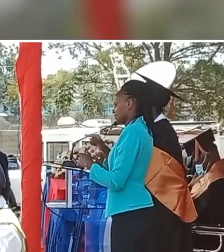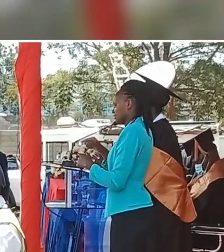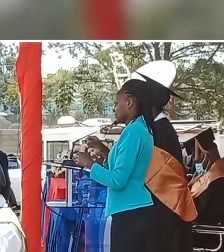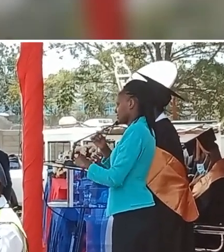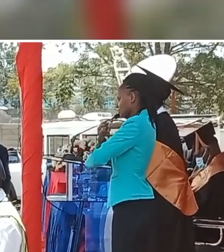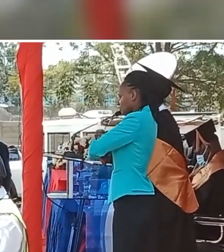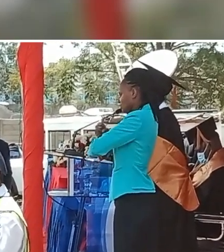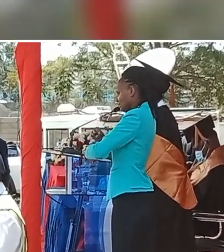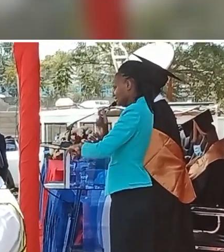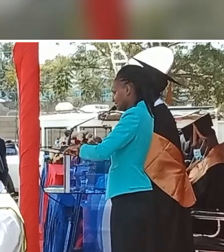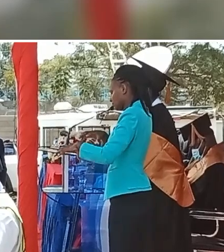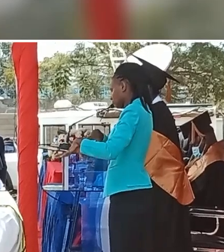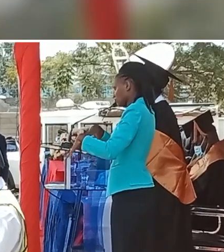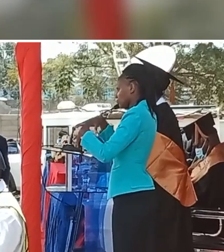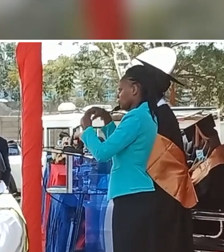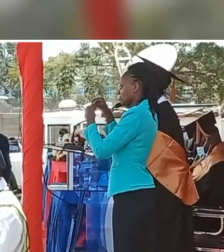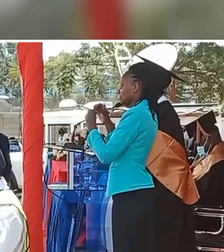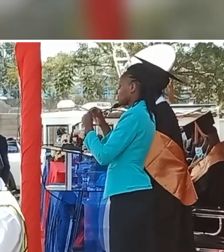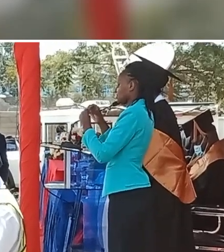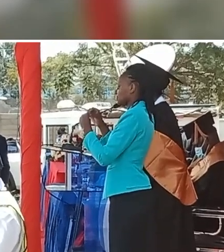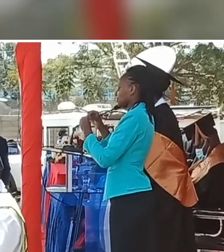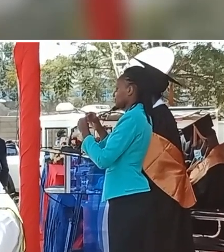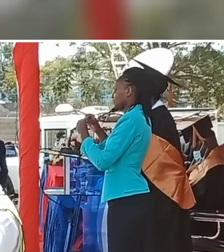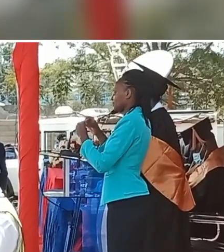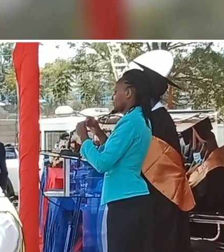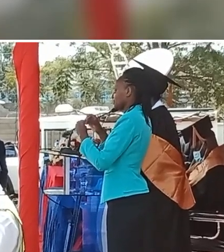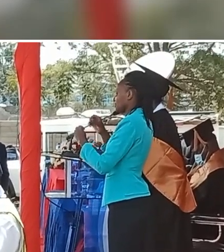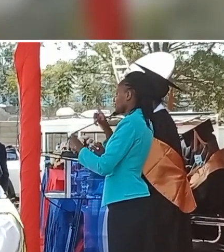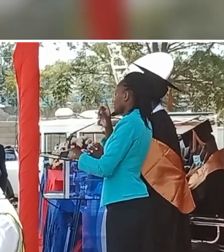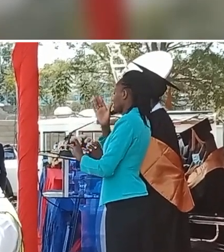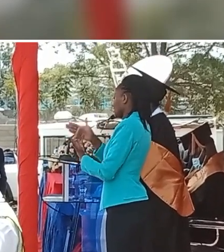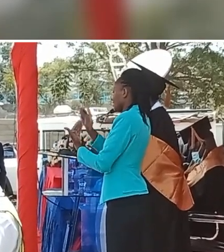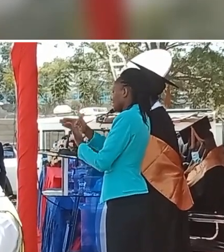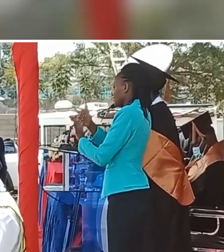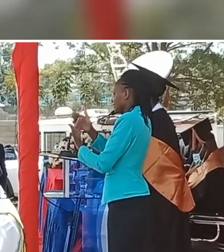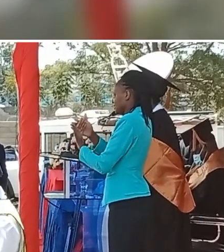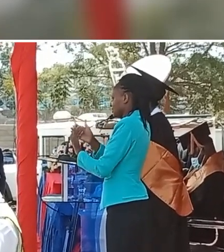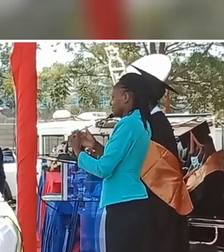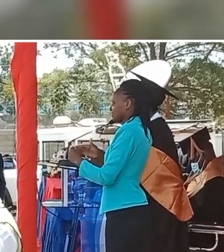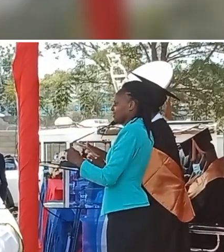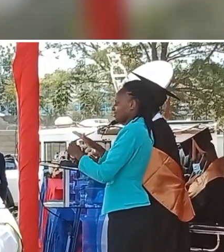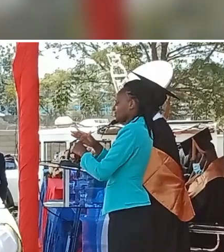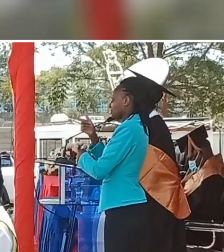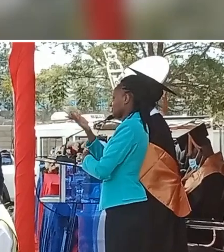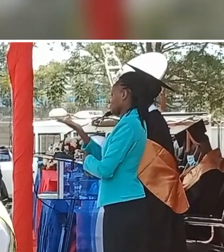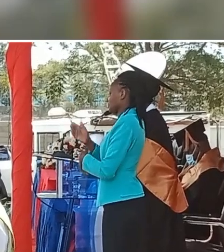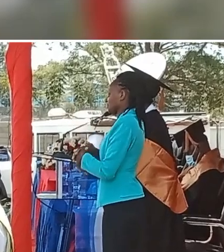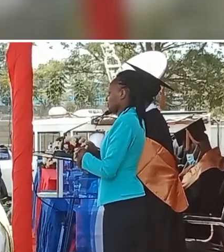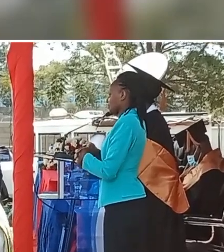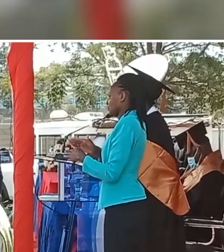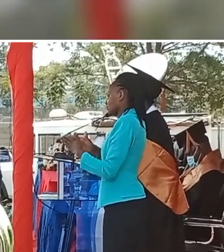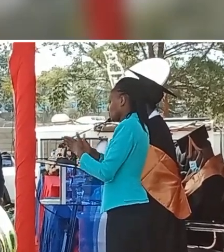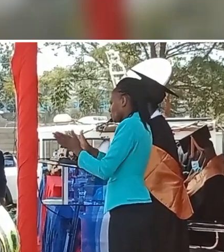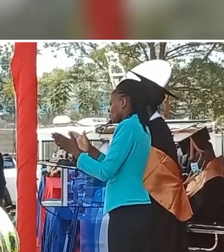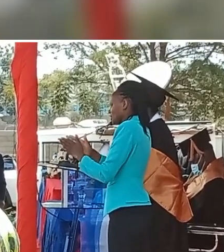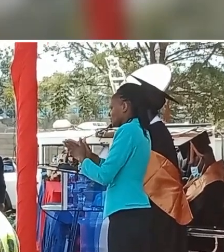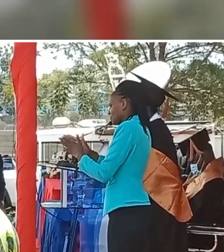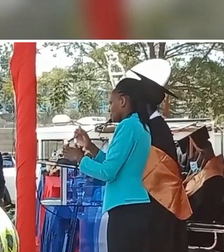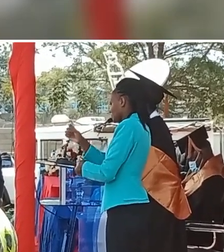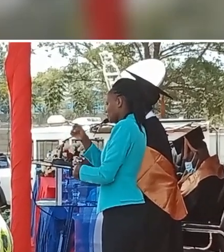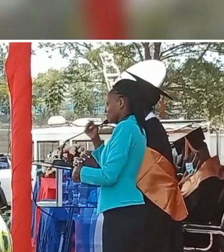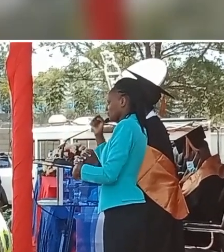institution, Lord, we speak your favor upon them, that doors will open for them, doors of